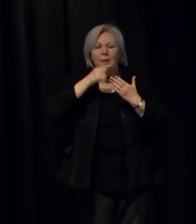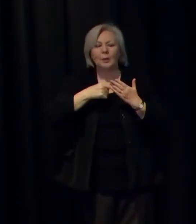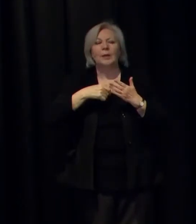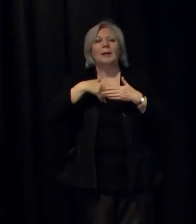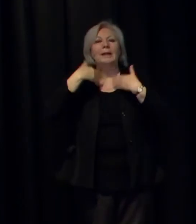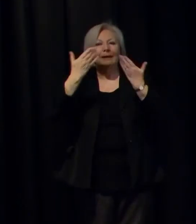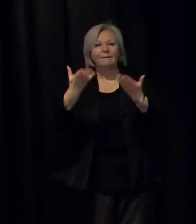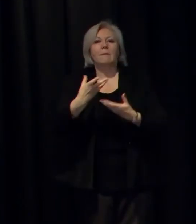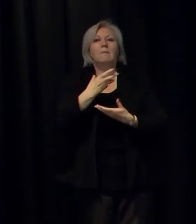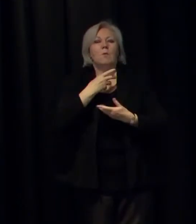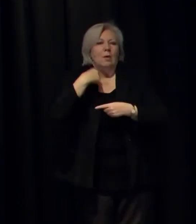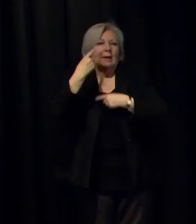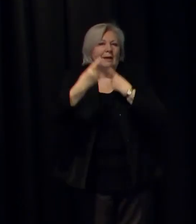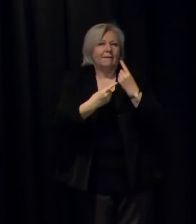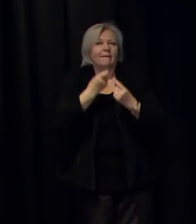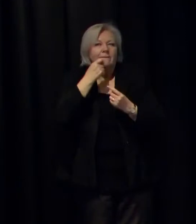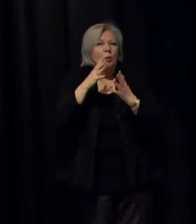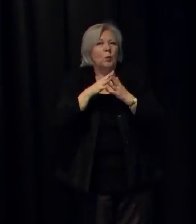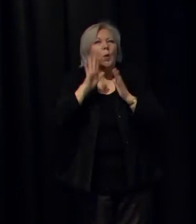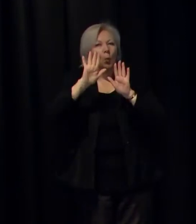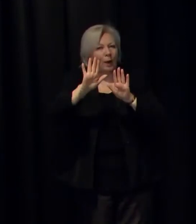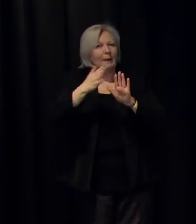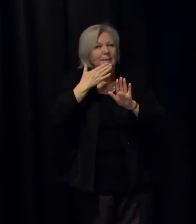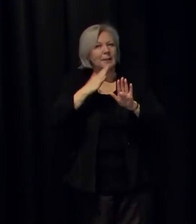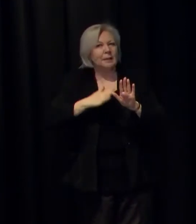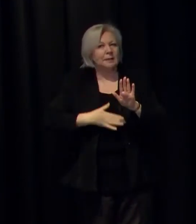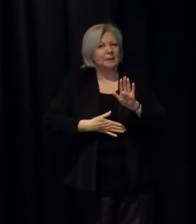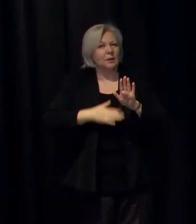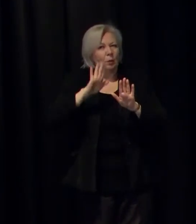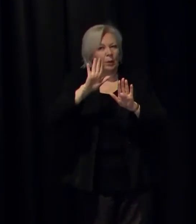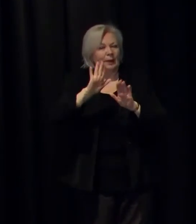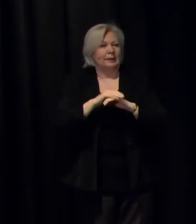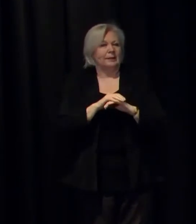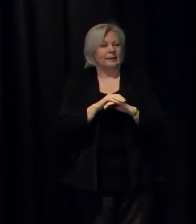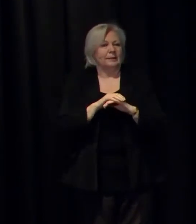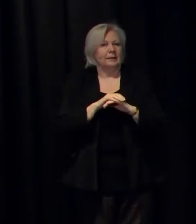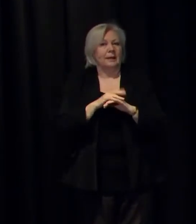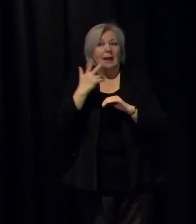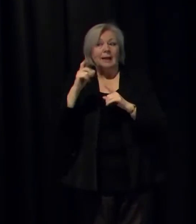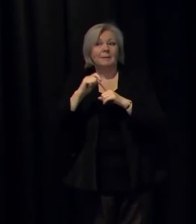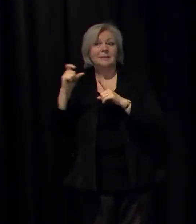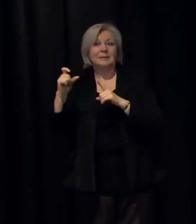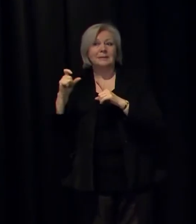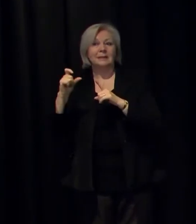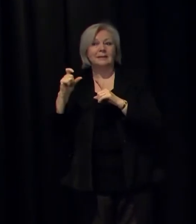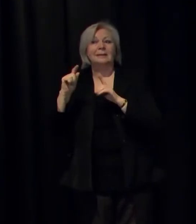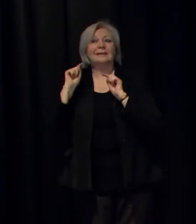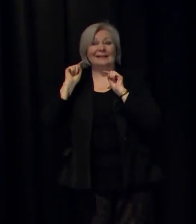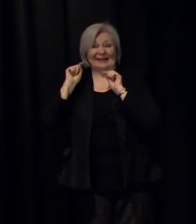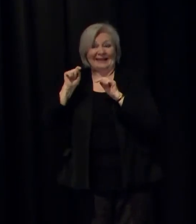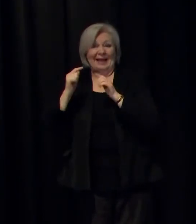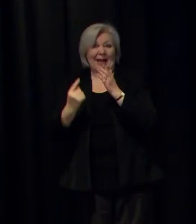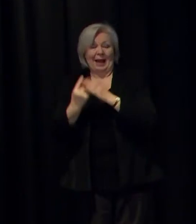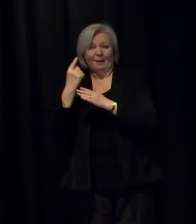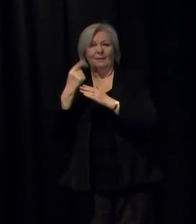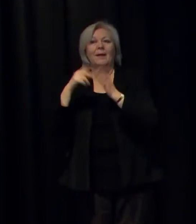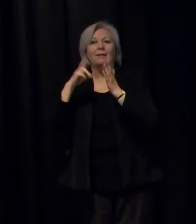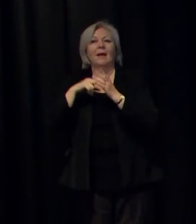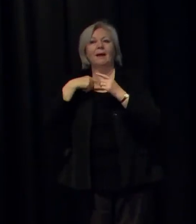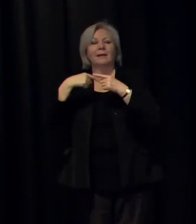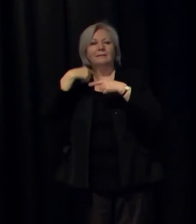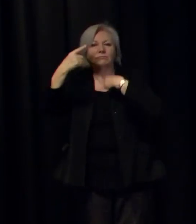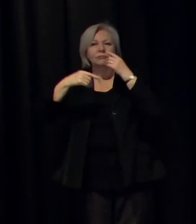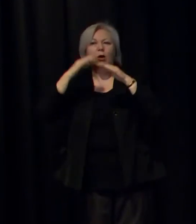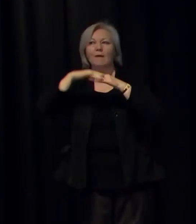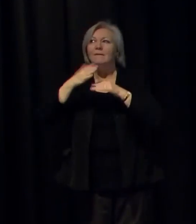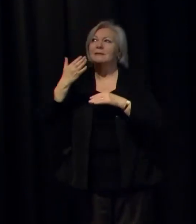clarity in just a few weeks' time, once we get to the 80% mark, about what, not just that week, but what all of summer looks like,